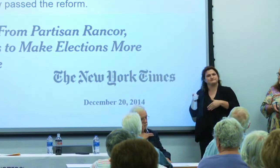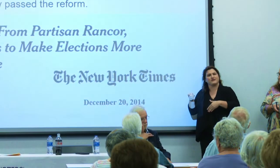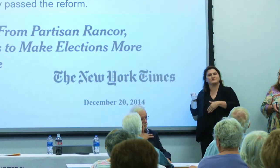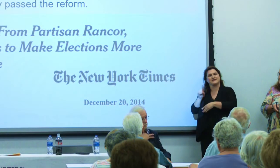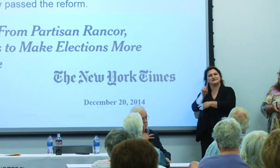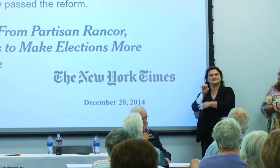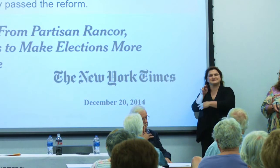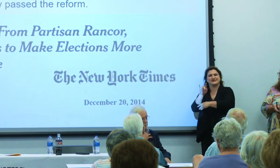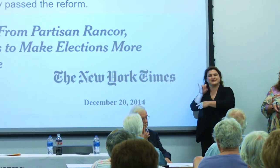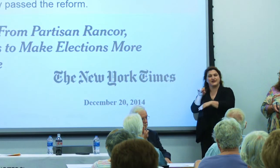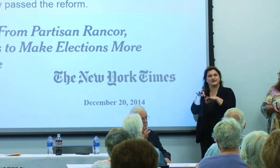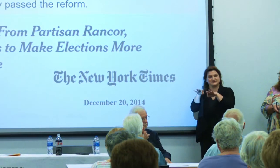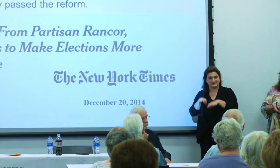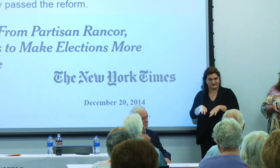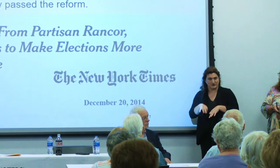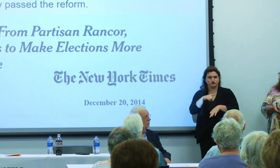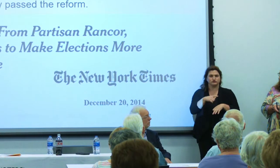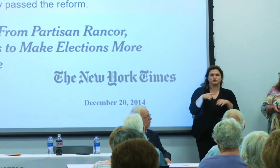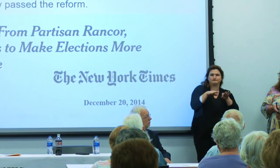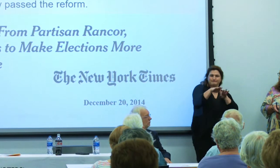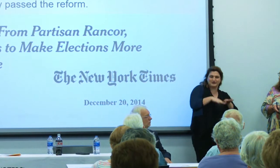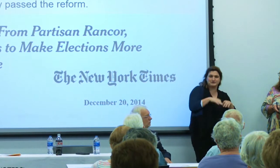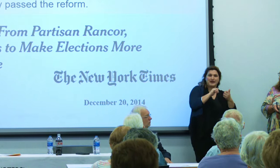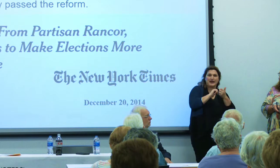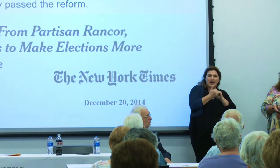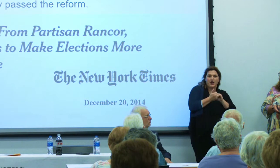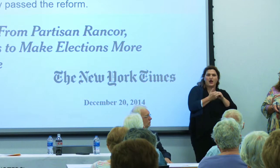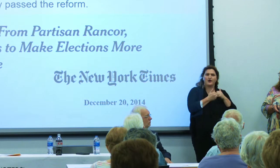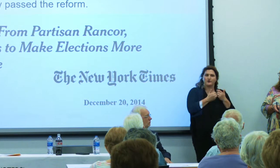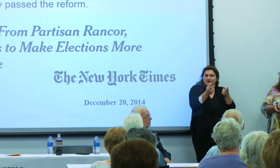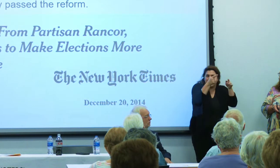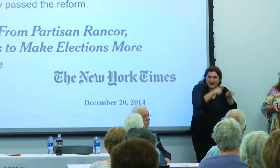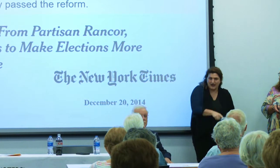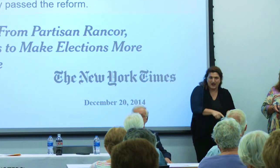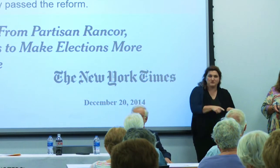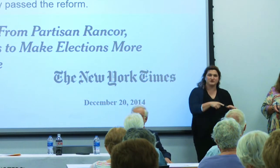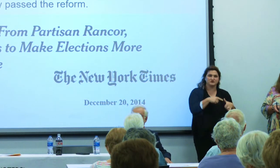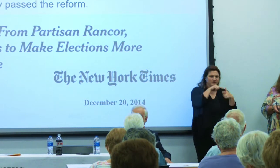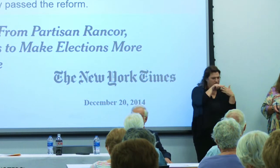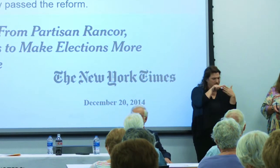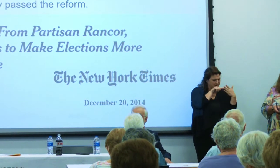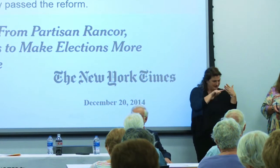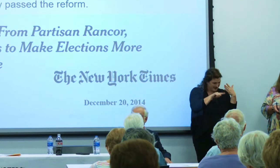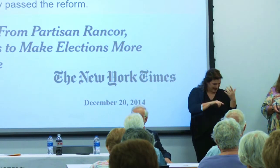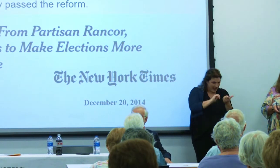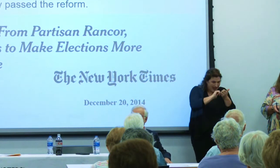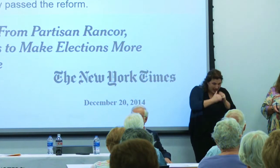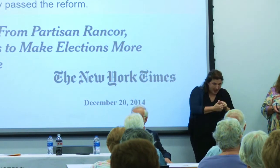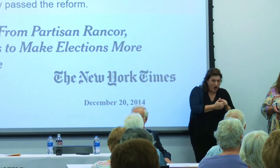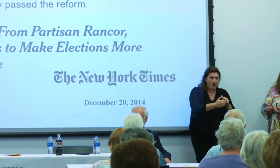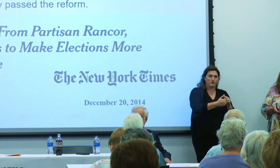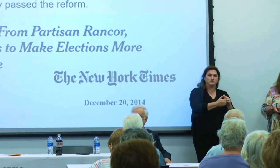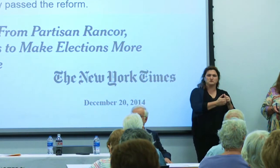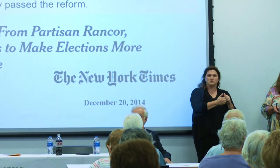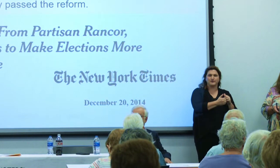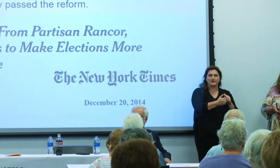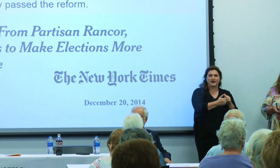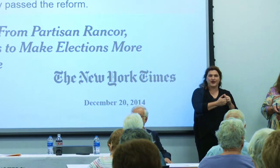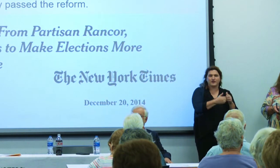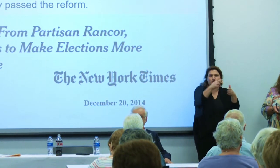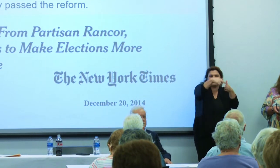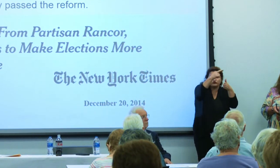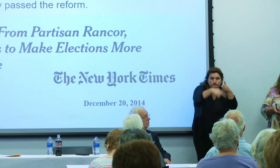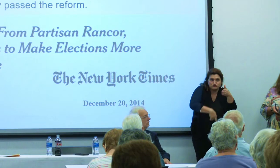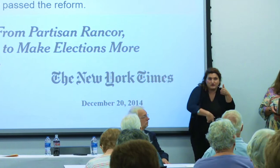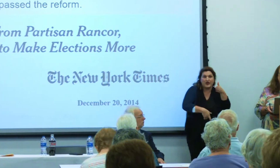efforts, redistricting commission, community sessions, and meetings to approve maps, and the resultant court